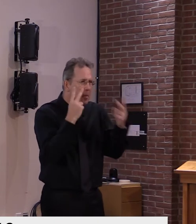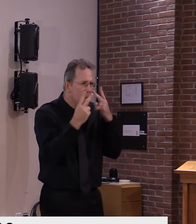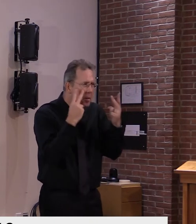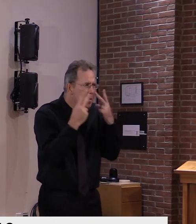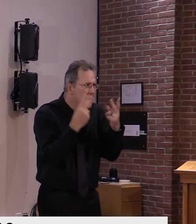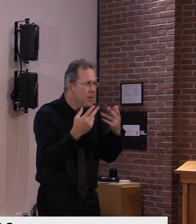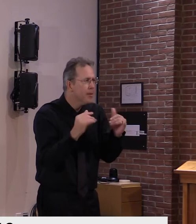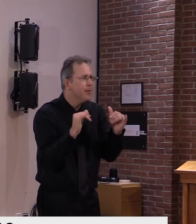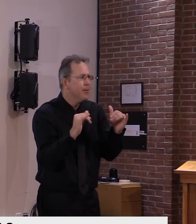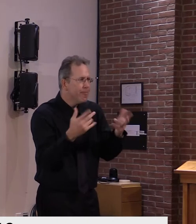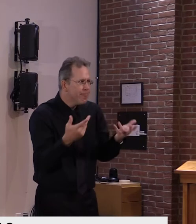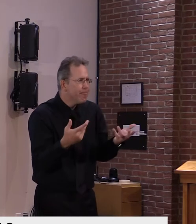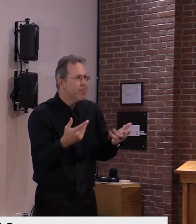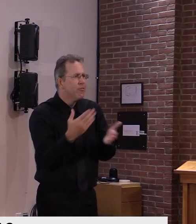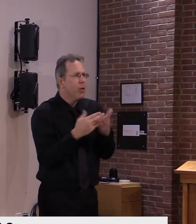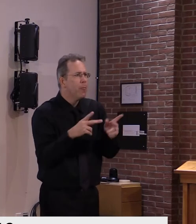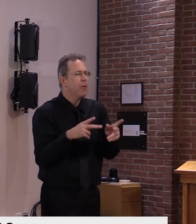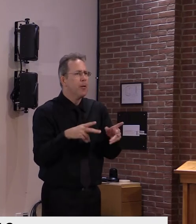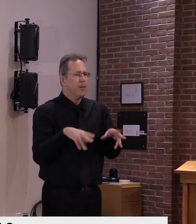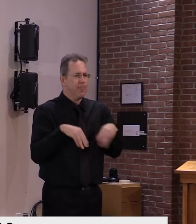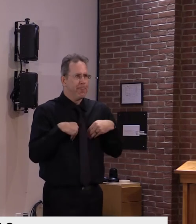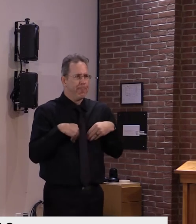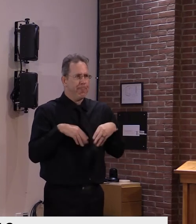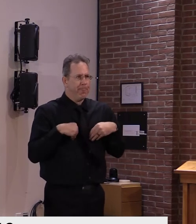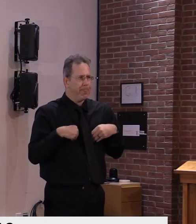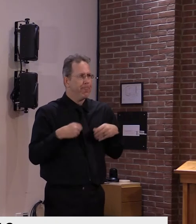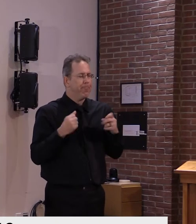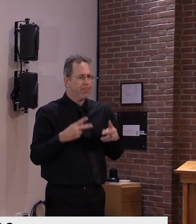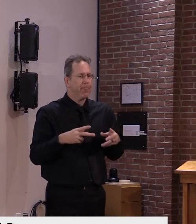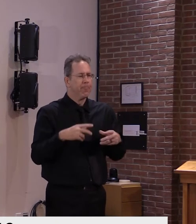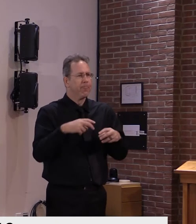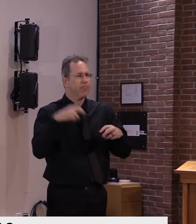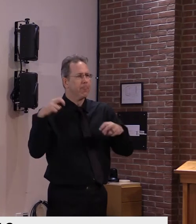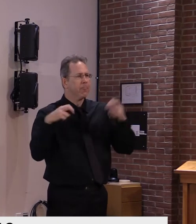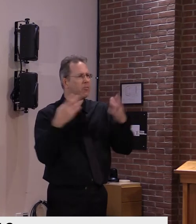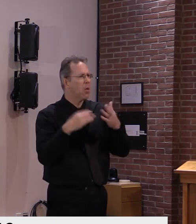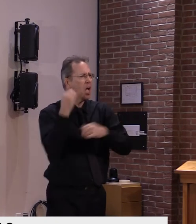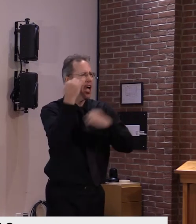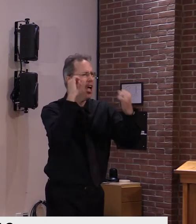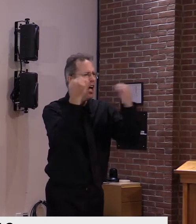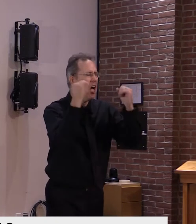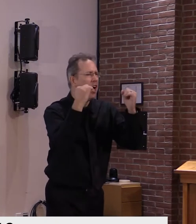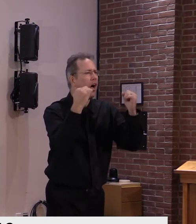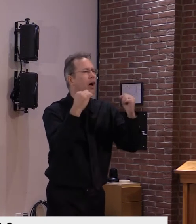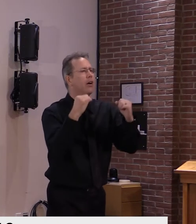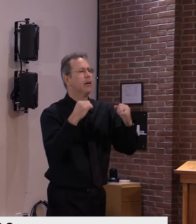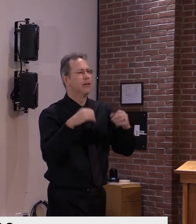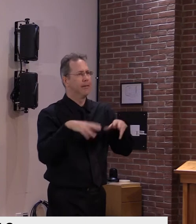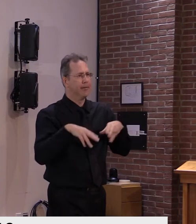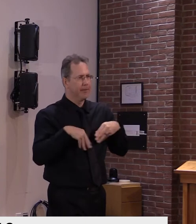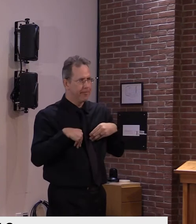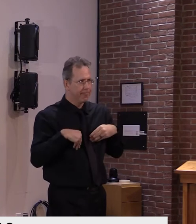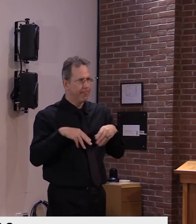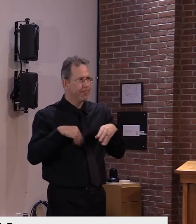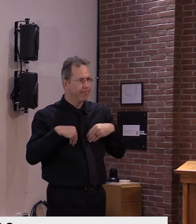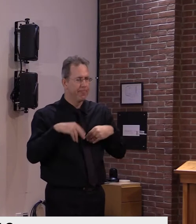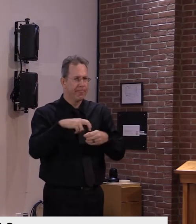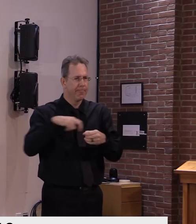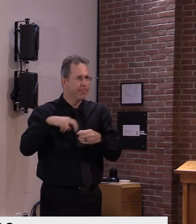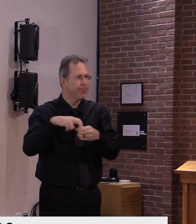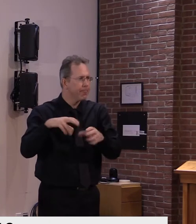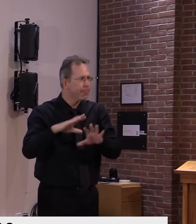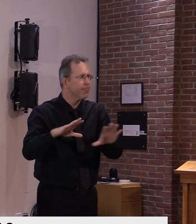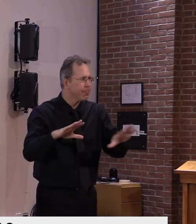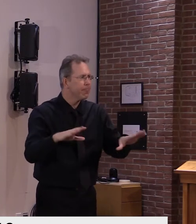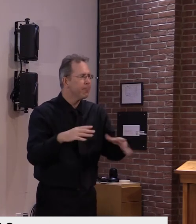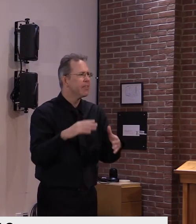leaders across the country come to that conclusion. And it appears that President Trump has at least come to the